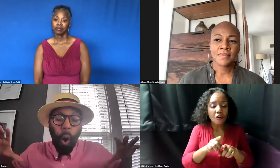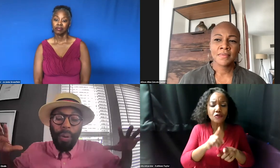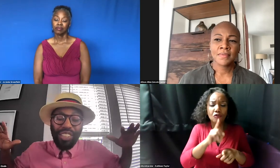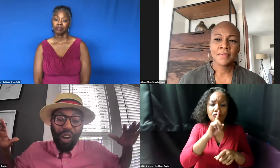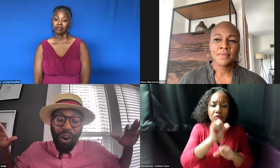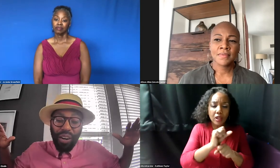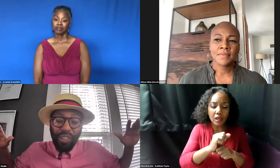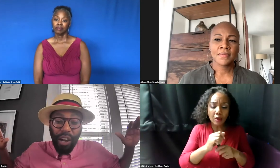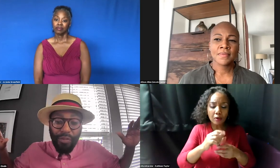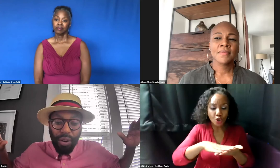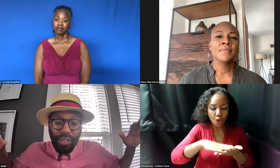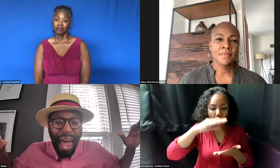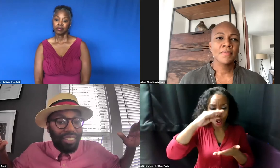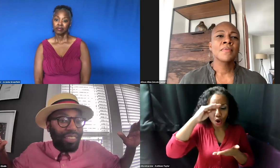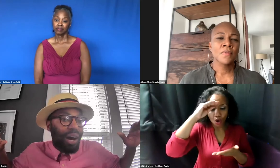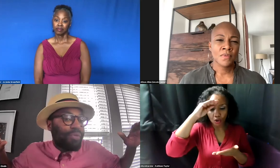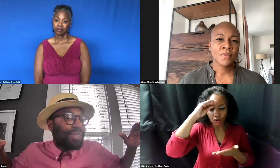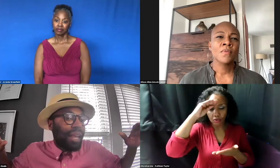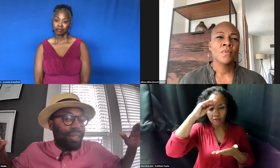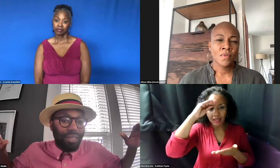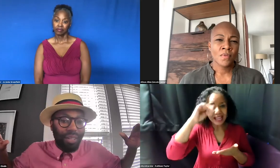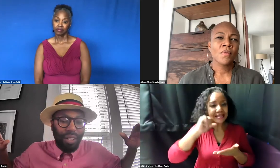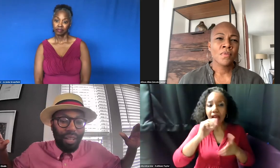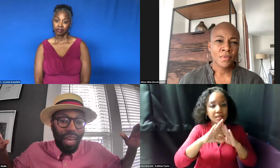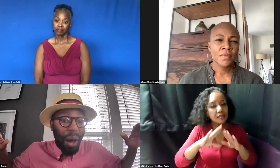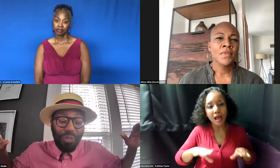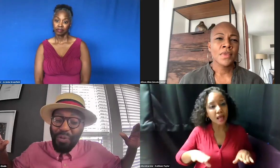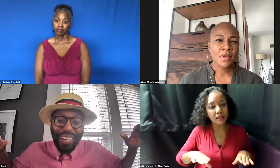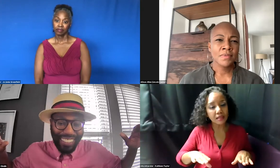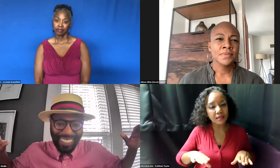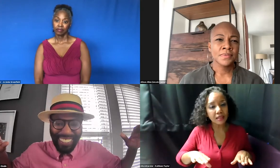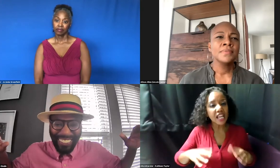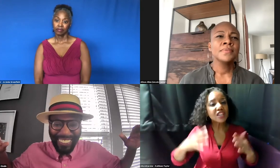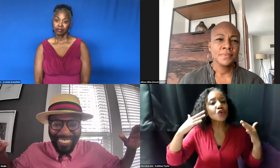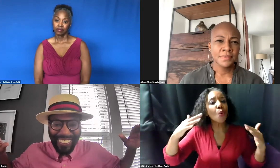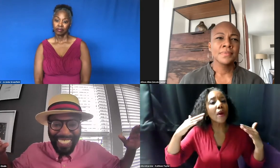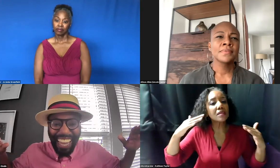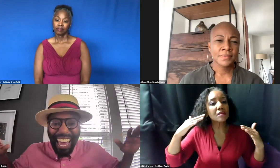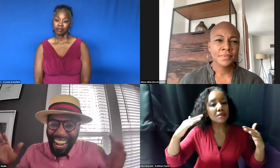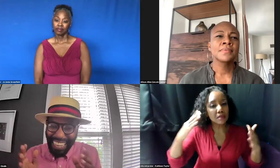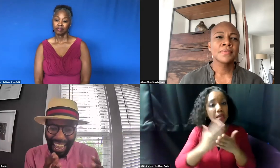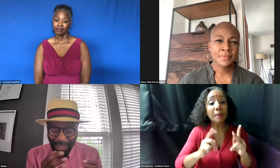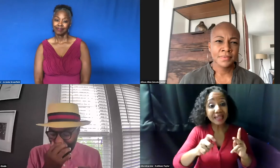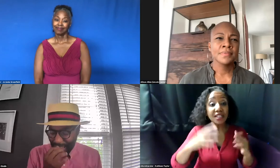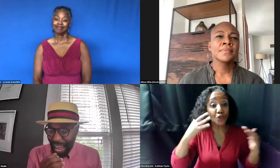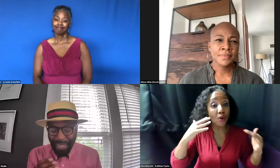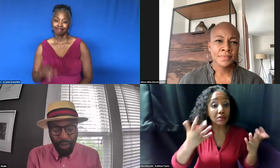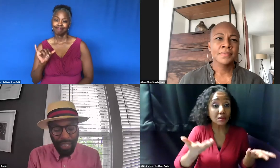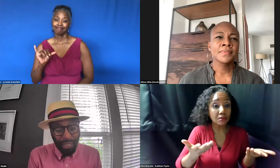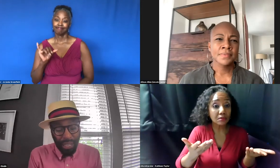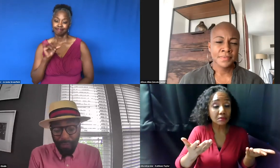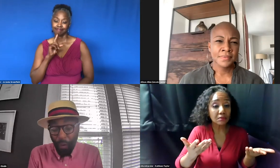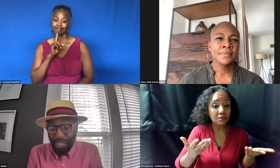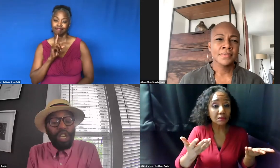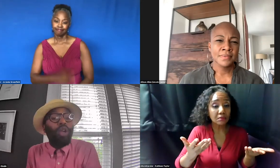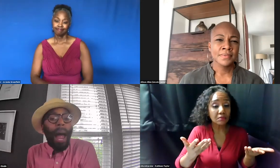being open to learn for some folks actually doesn't come from silence. It comes from noise. Mm-hmm. And I think that you